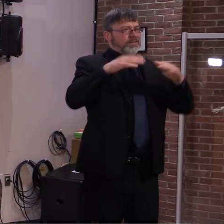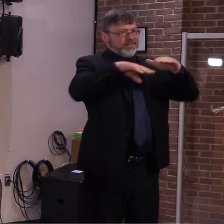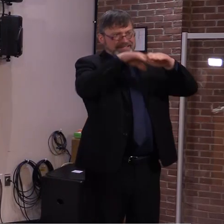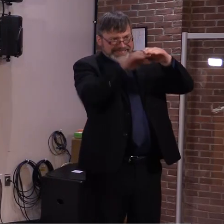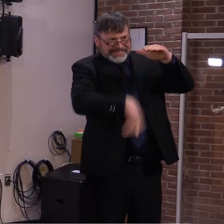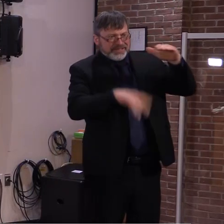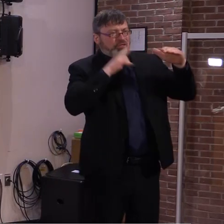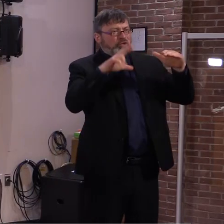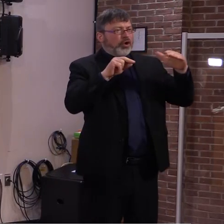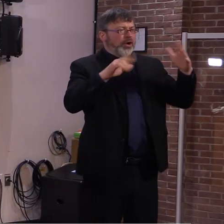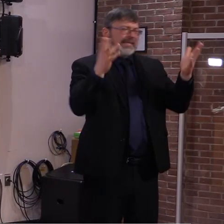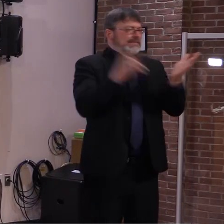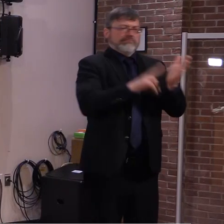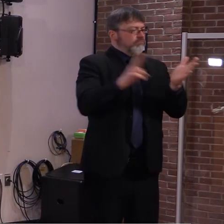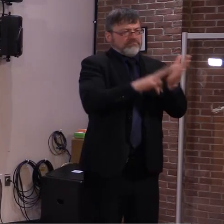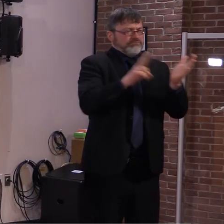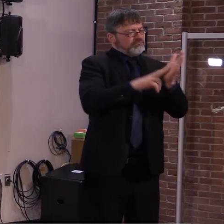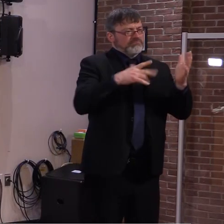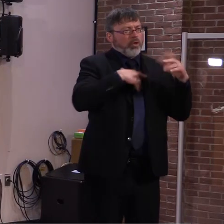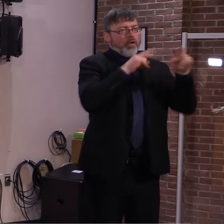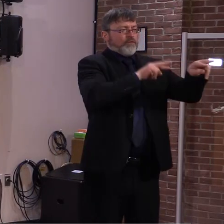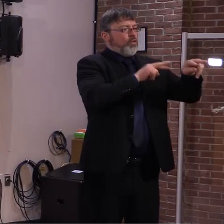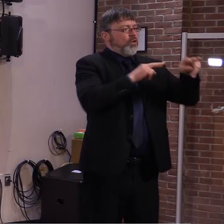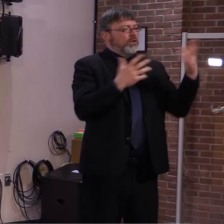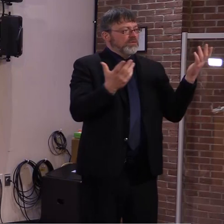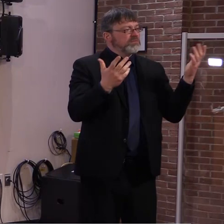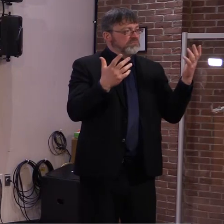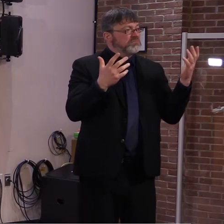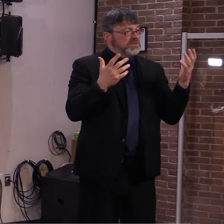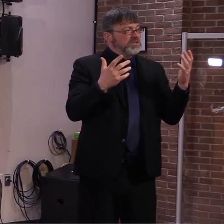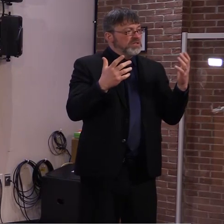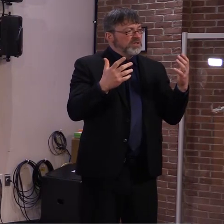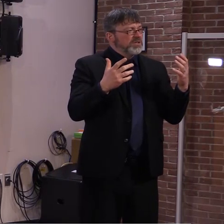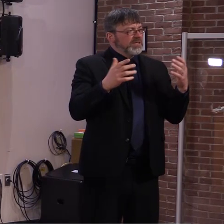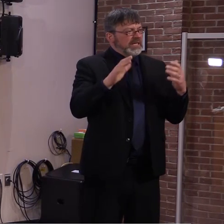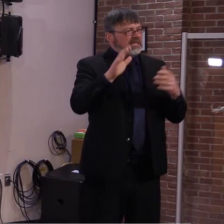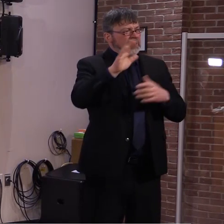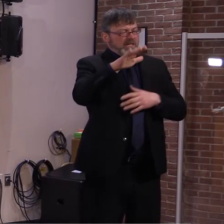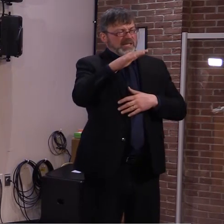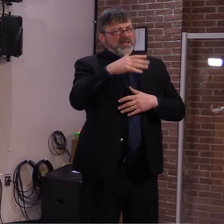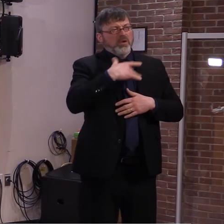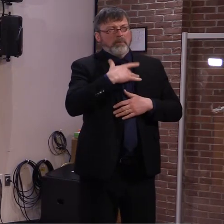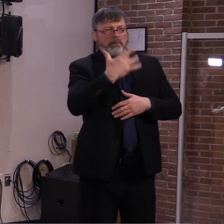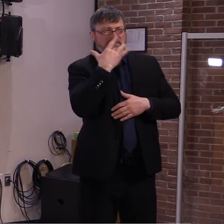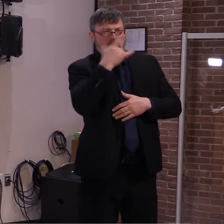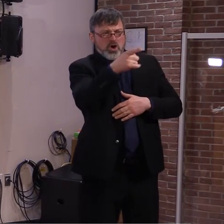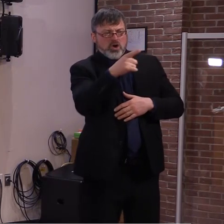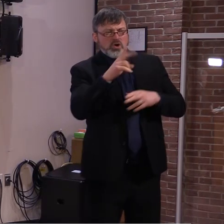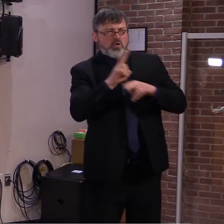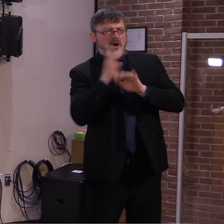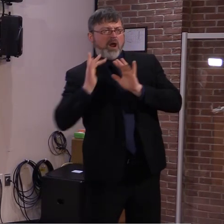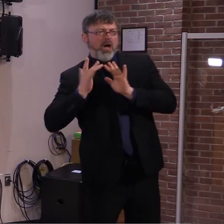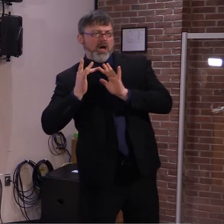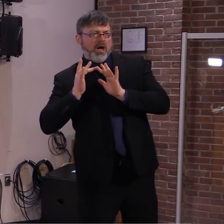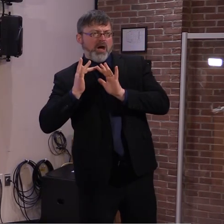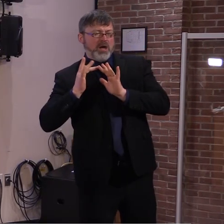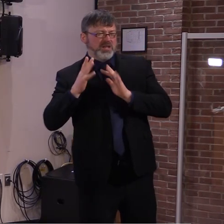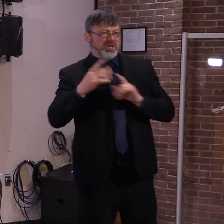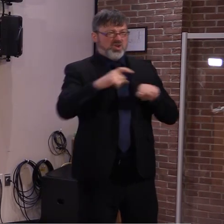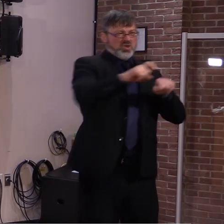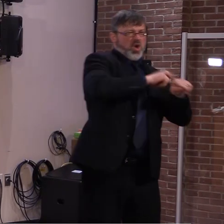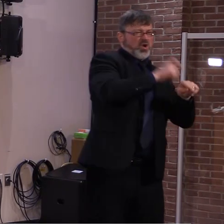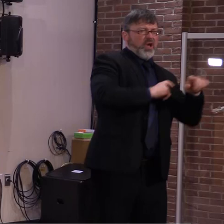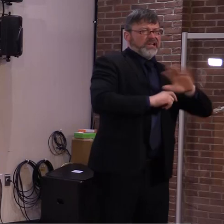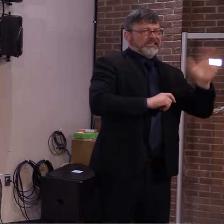on the call center. That doesn't mean that it's not busy in those first few hours of opening up. It